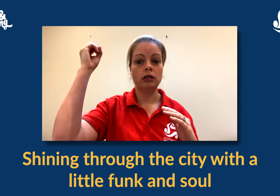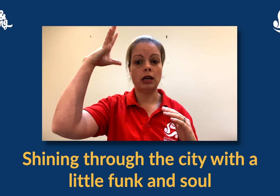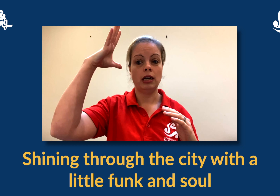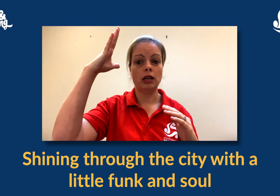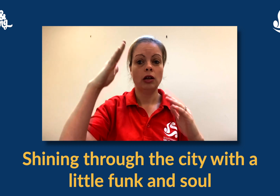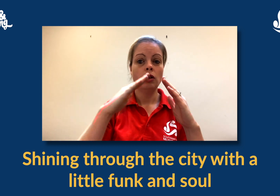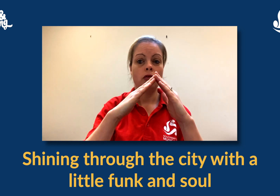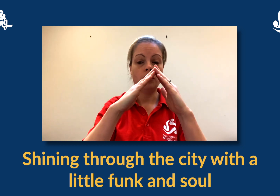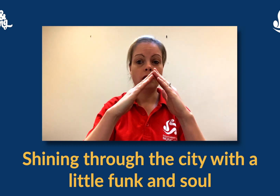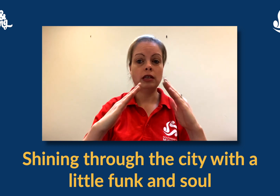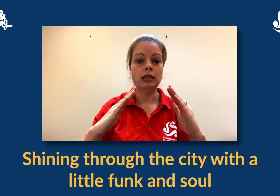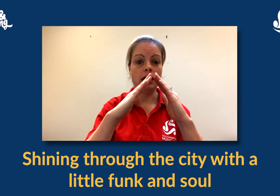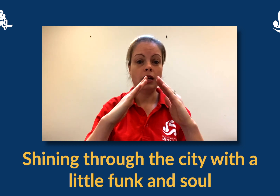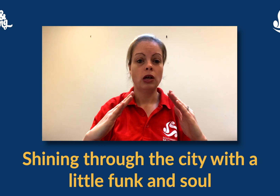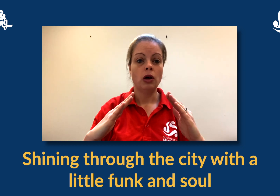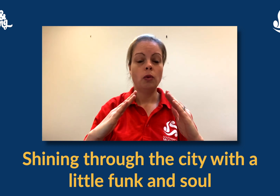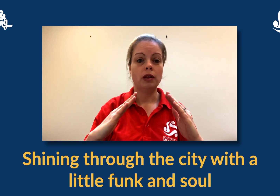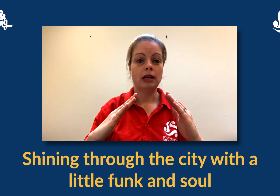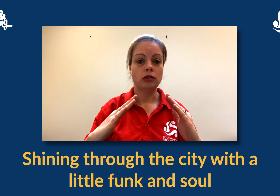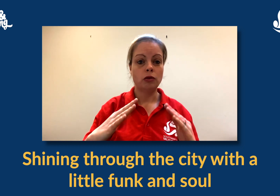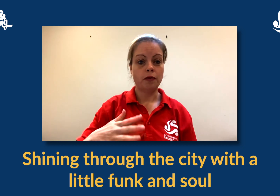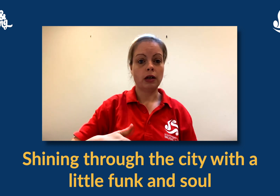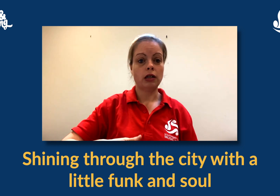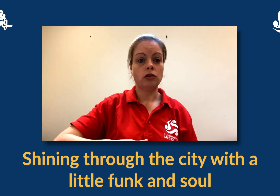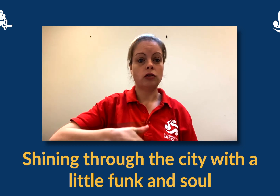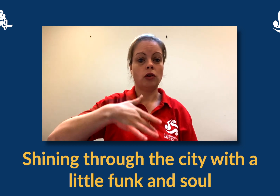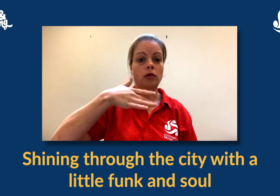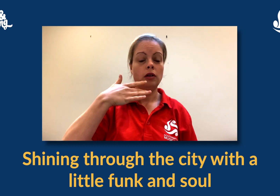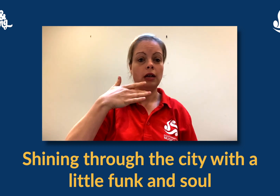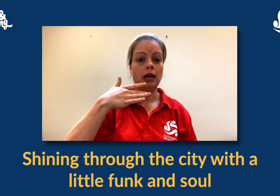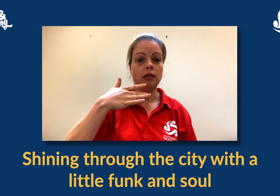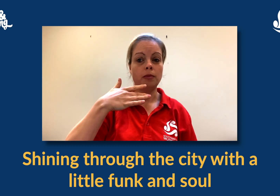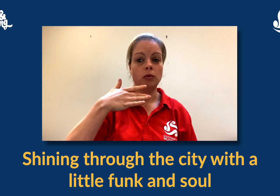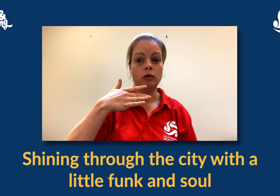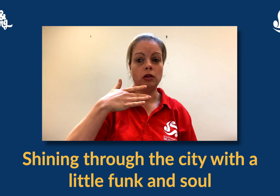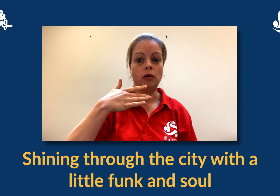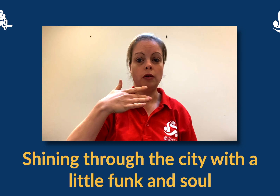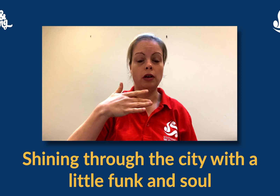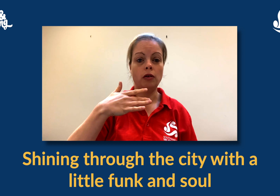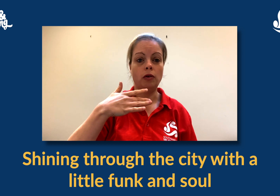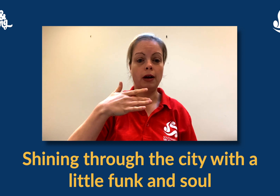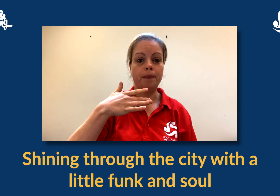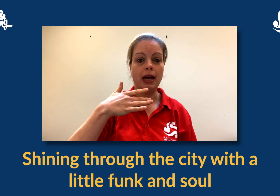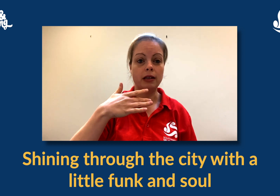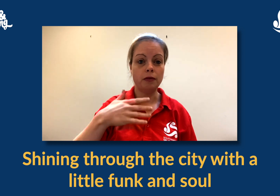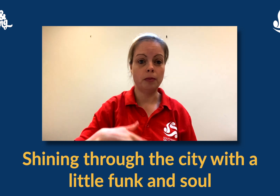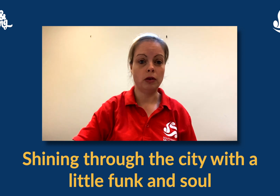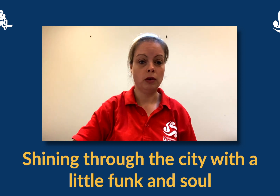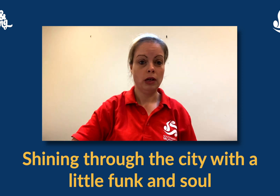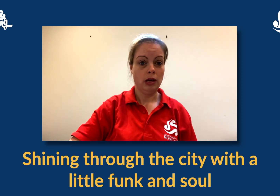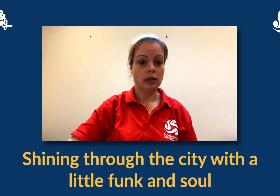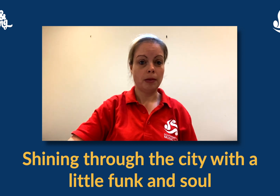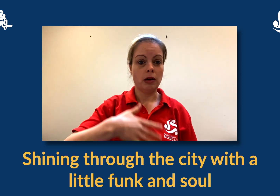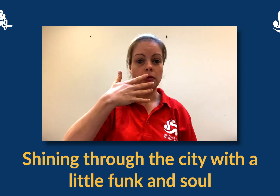So shining through the city with a little funk and soul. Hand up towards your head, from